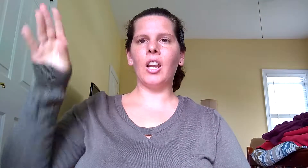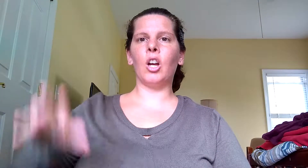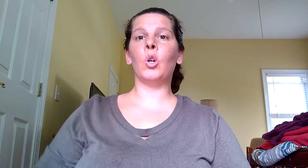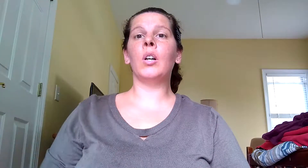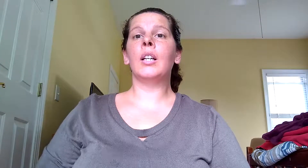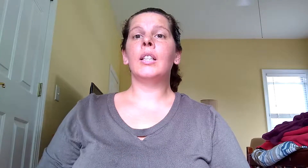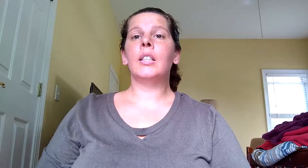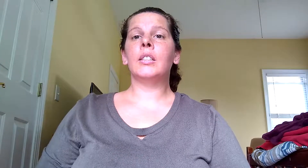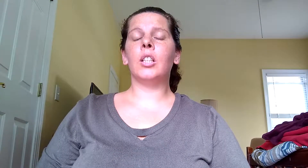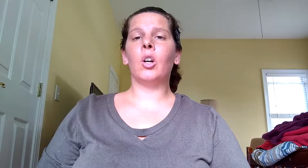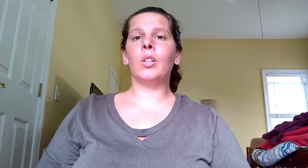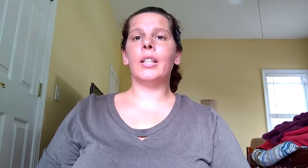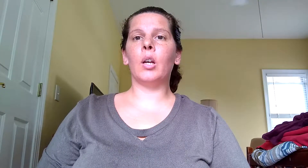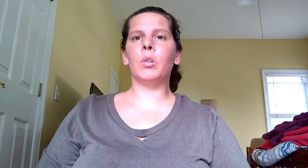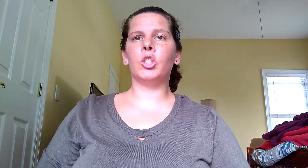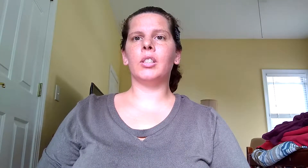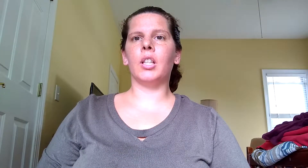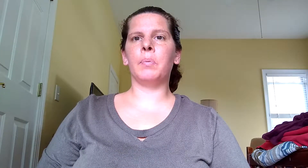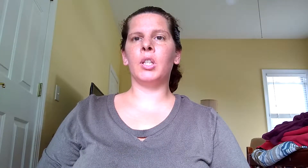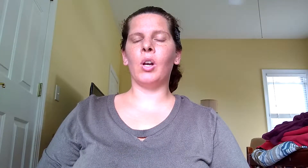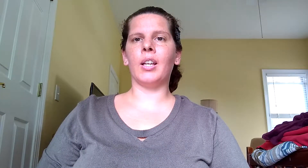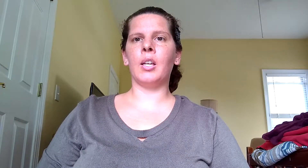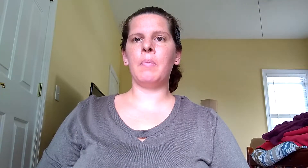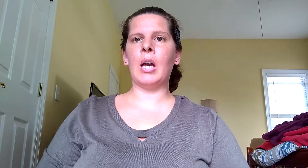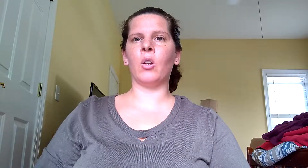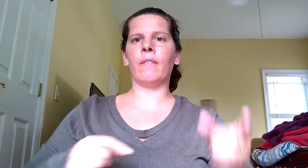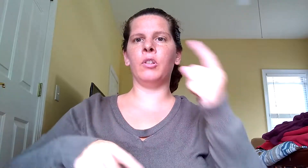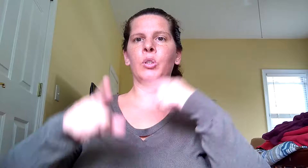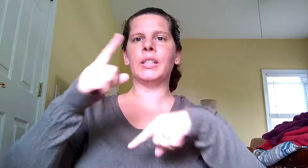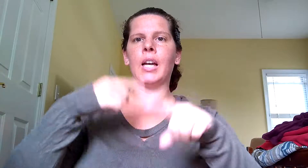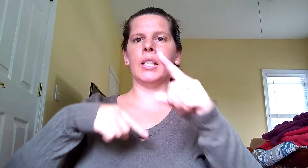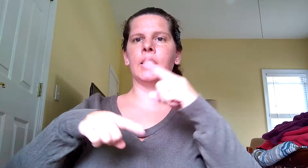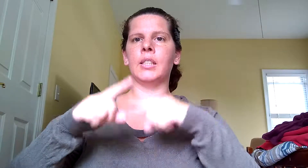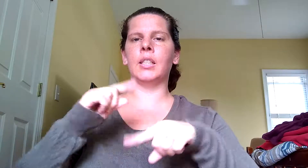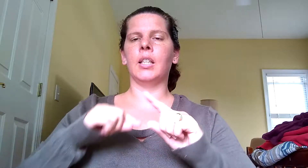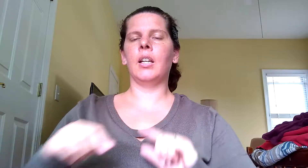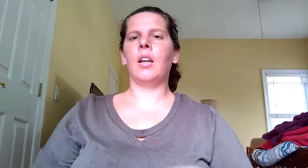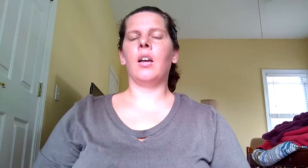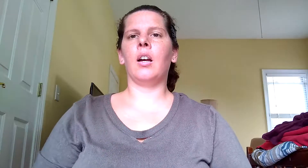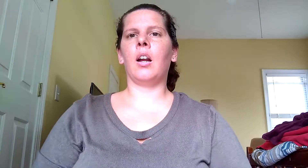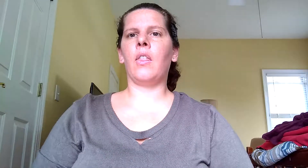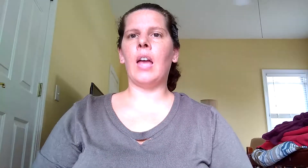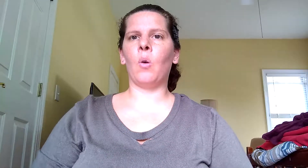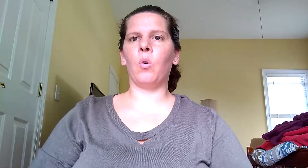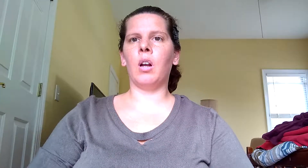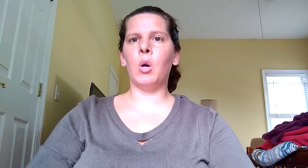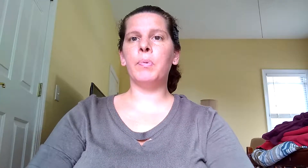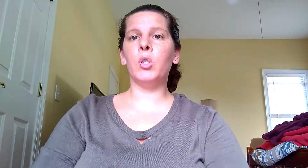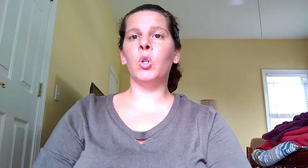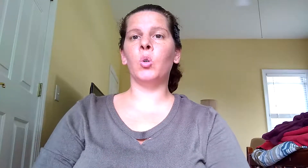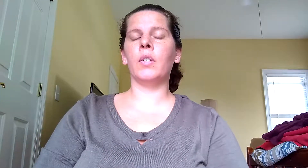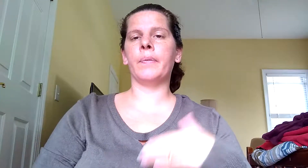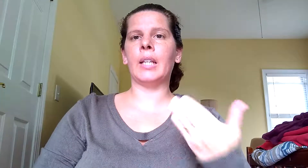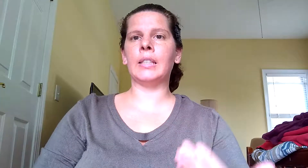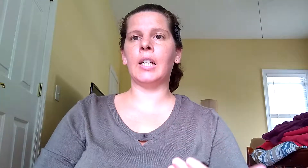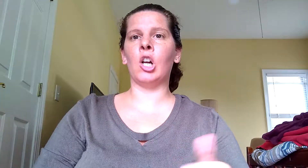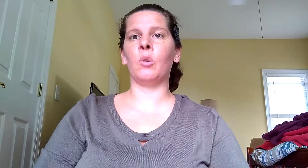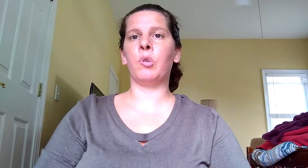Hello. So today we're just going to be talking about a few signs that will help you as a